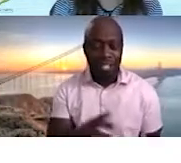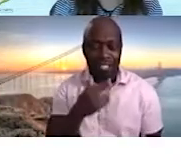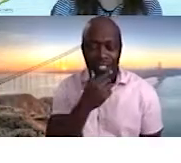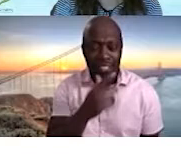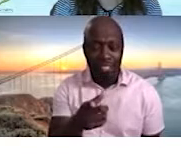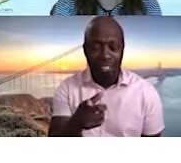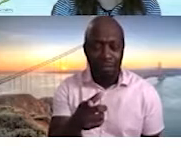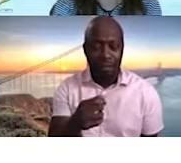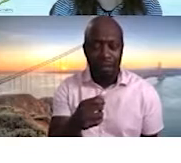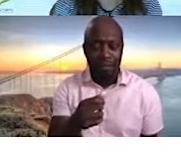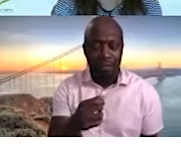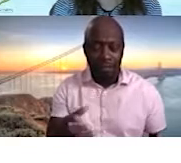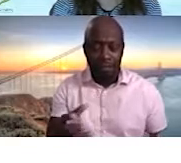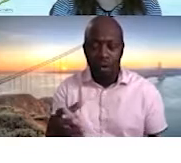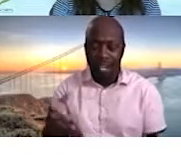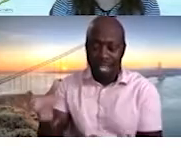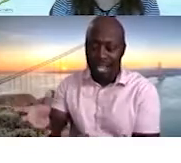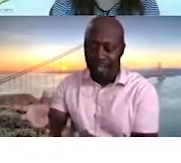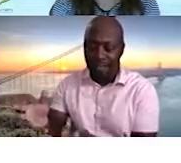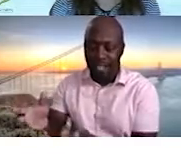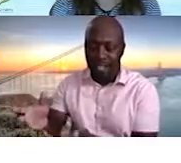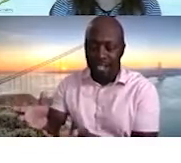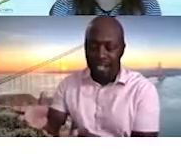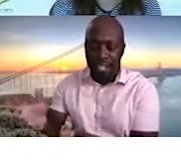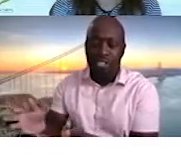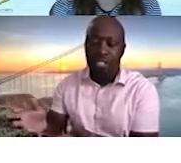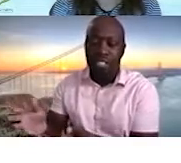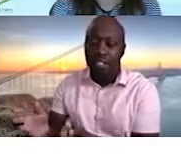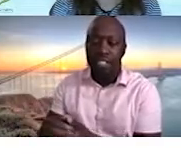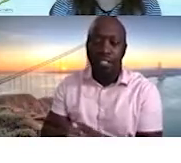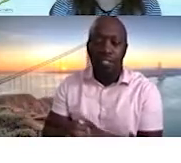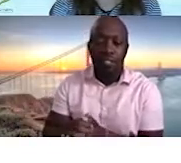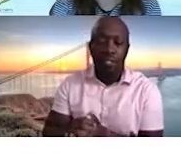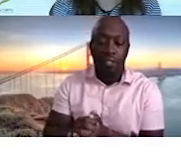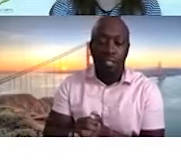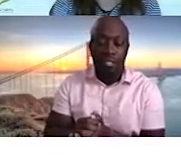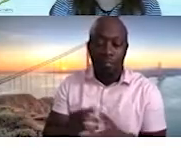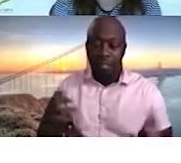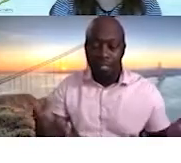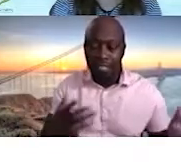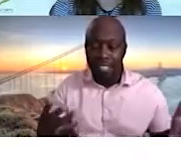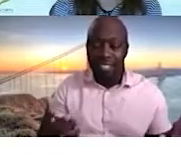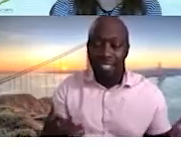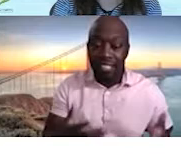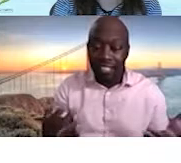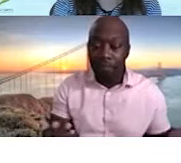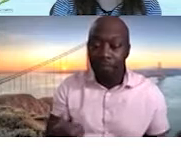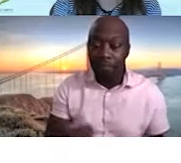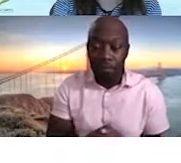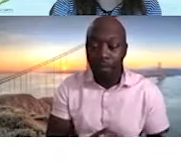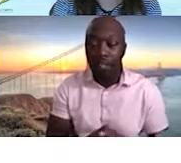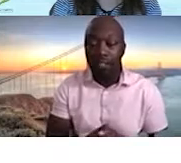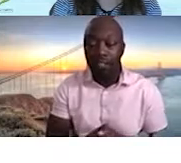oh yeah, he told me about more and I have extra cereal, or the baby looks like it needs